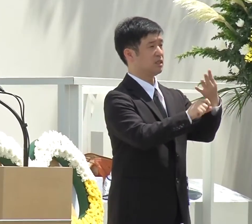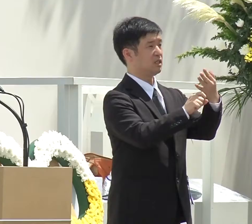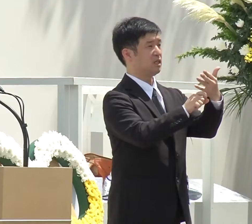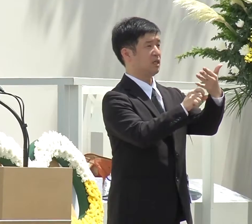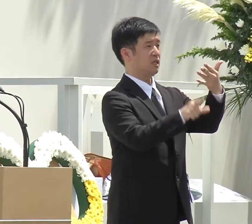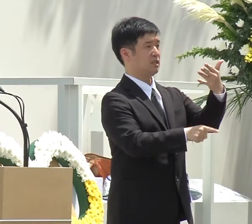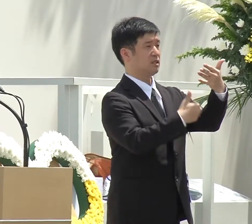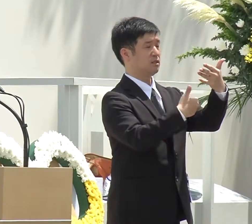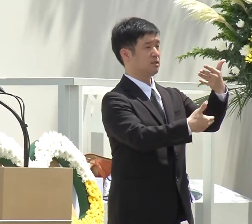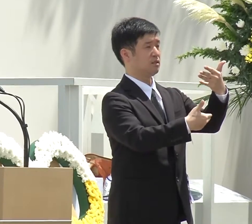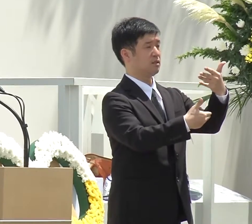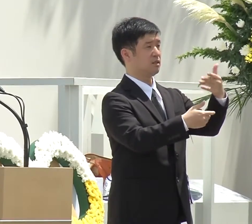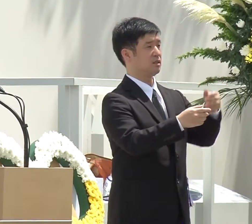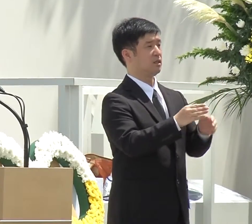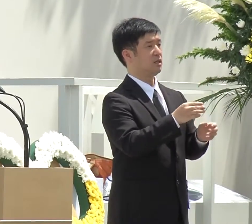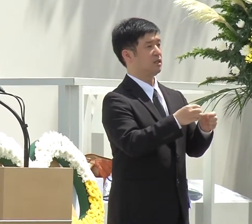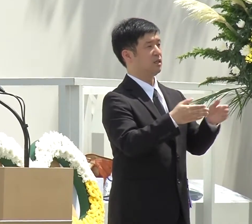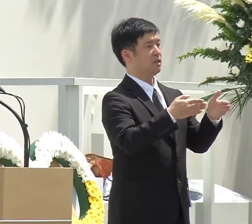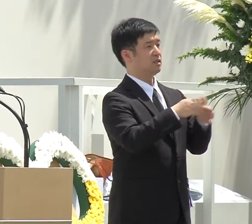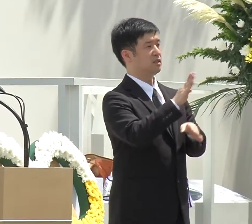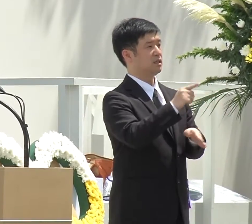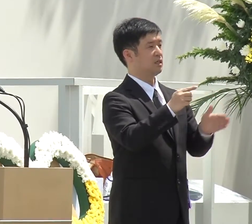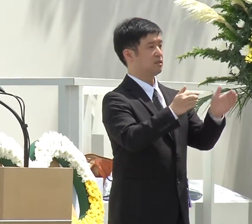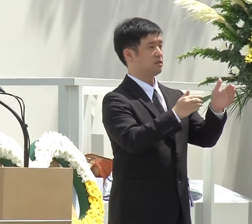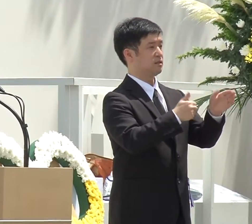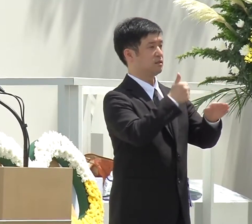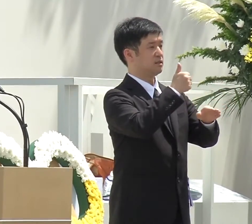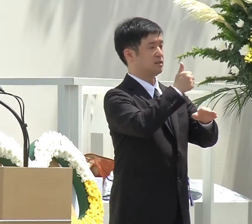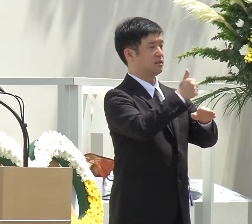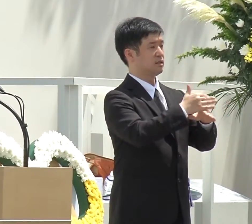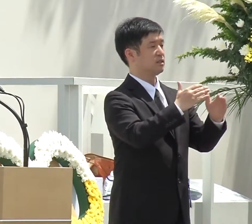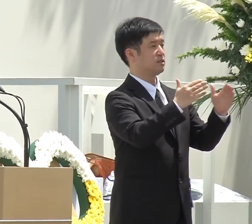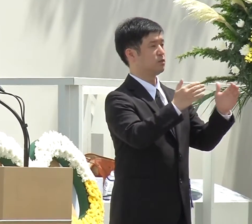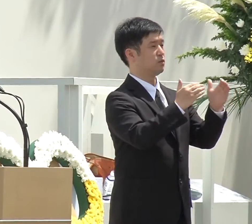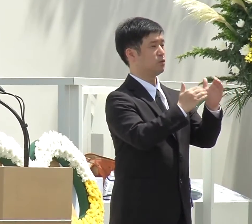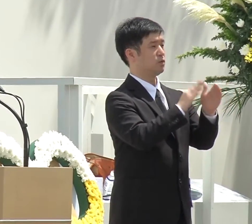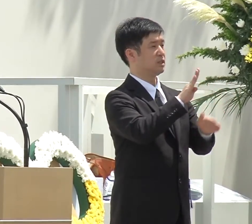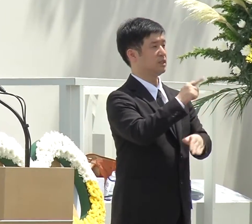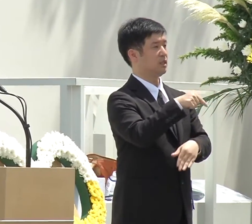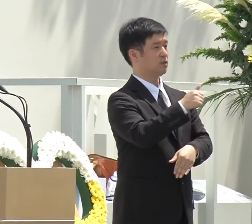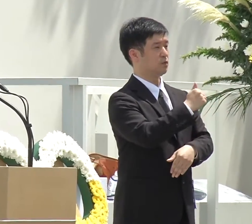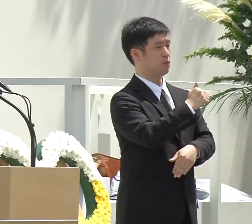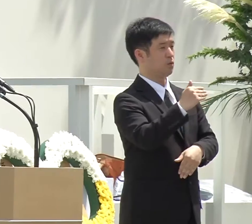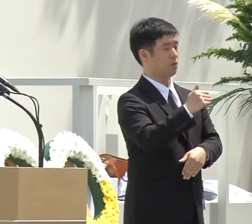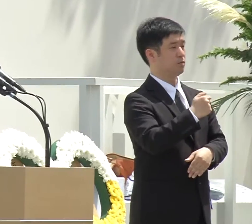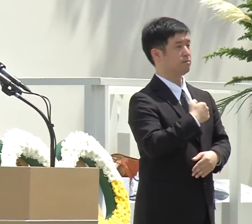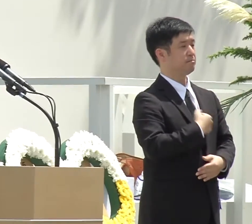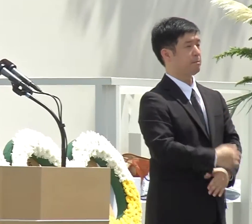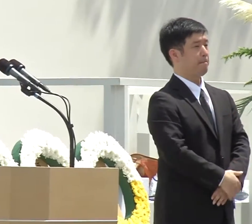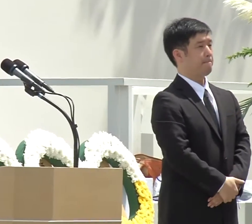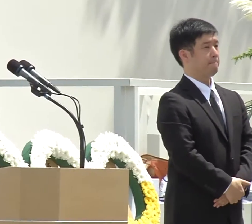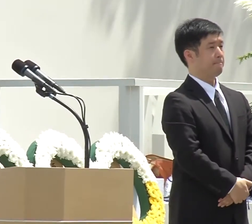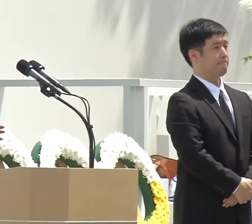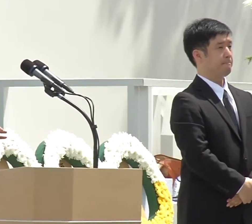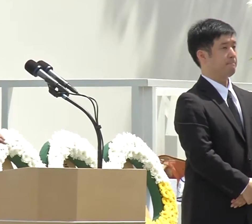Ōishi Kengo, Governor of Nagasaki Prefecture, August 9th, 2022.